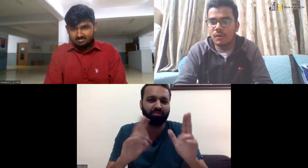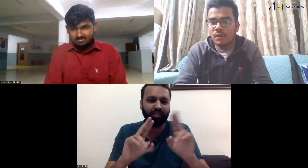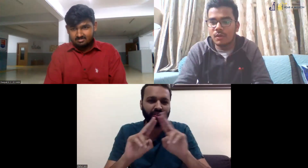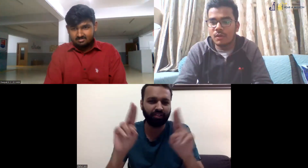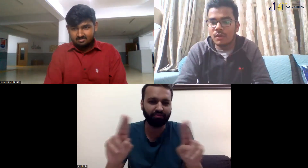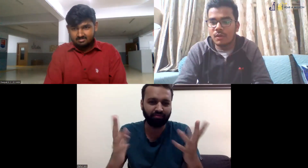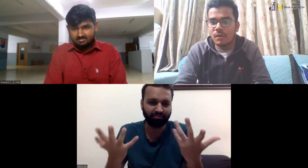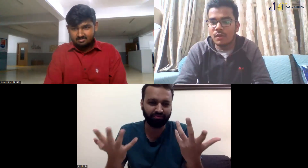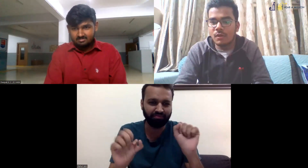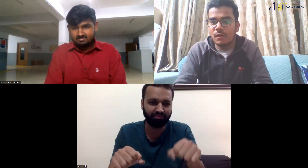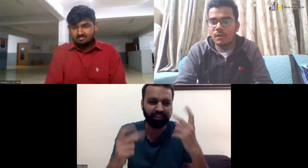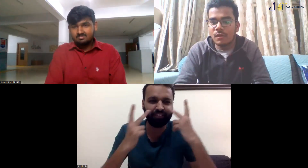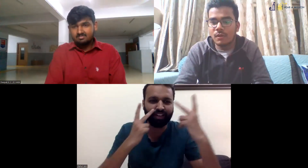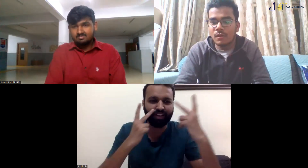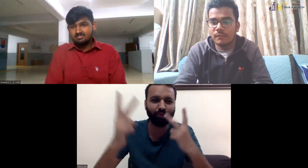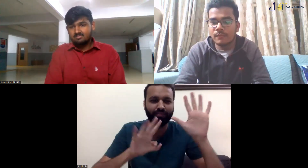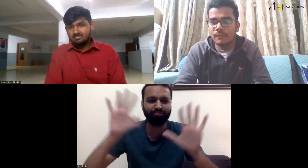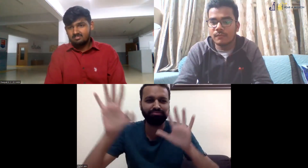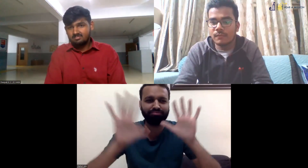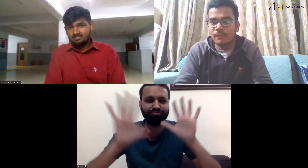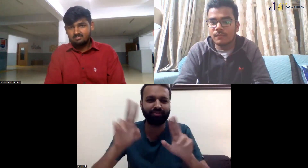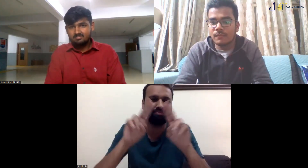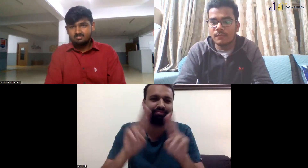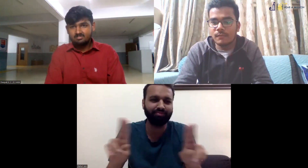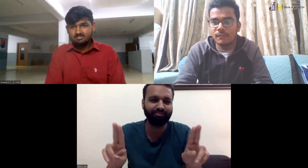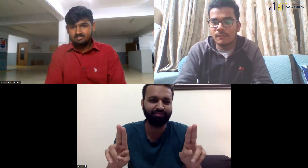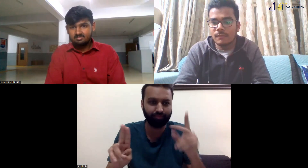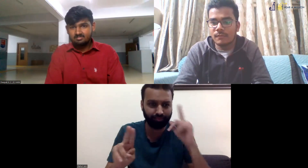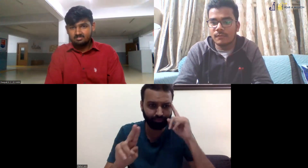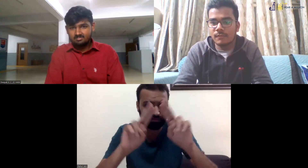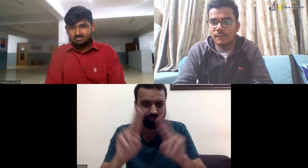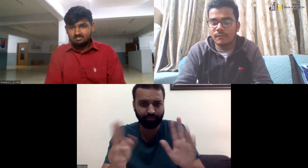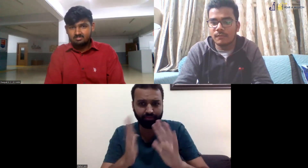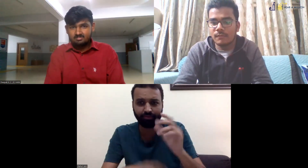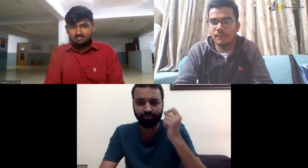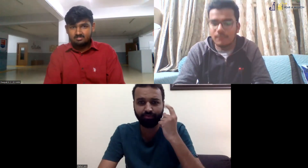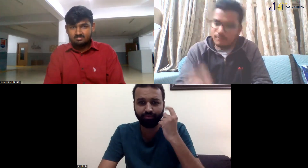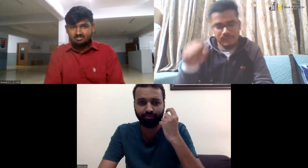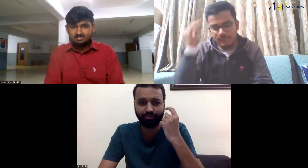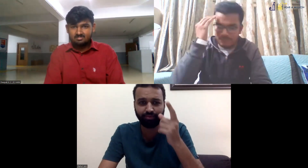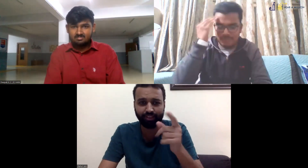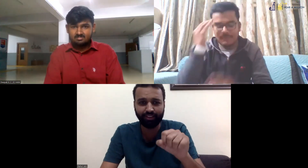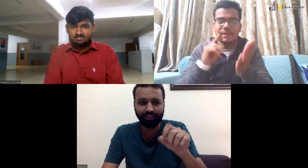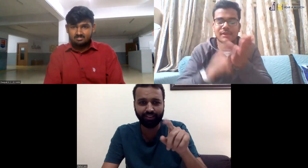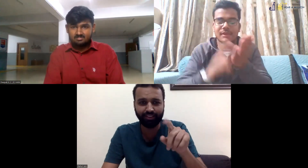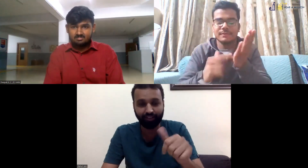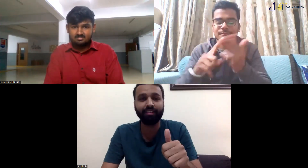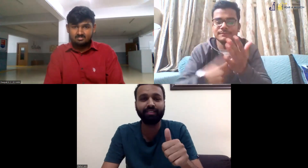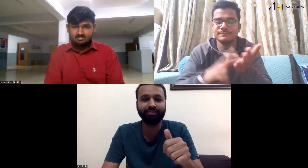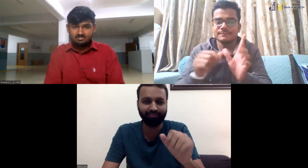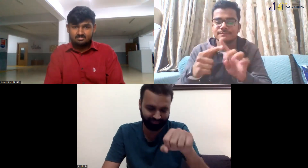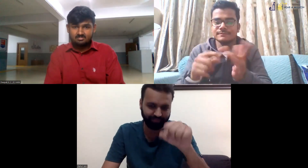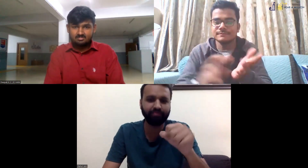Yeah, that's a good question. I think, you know, when you're communicating with people from other countries, maybe we should try to